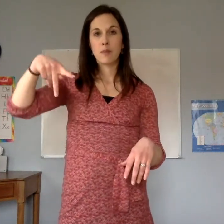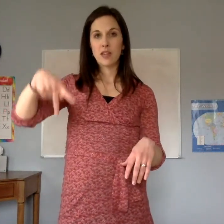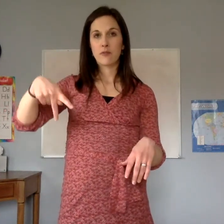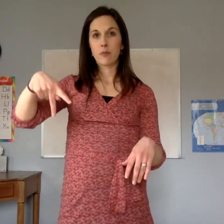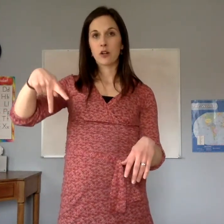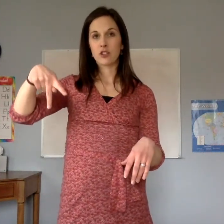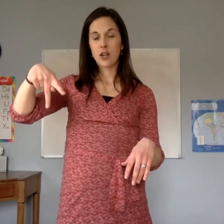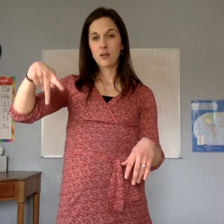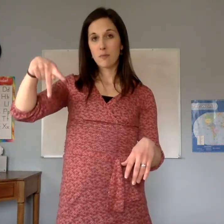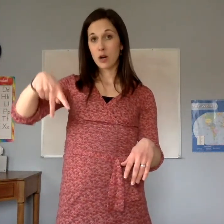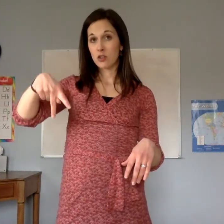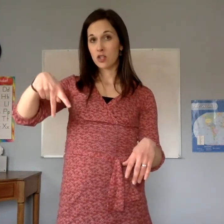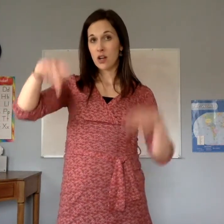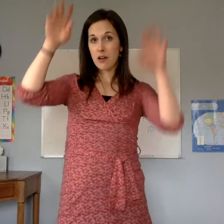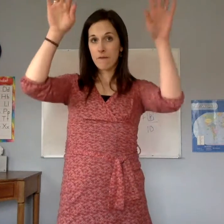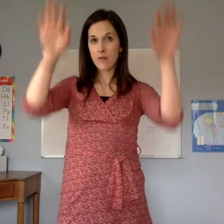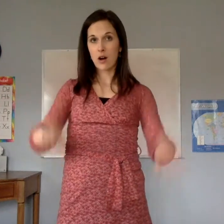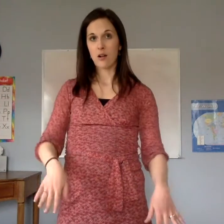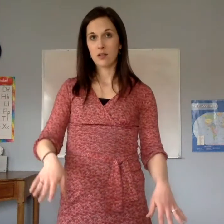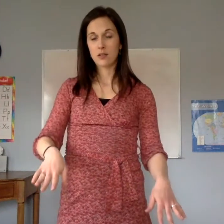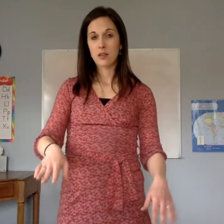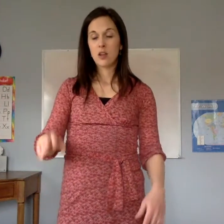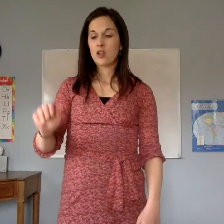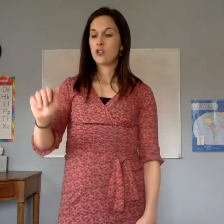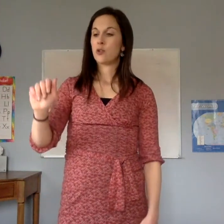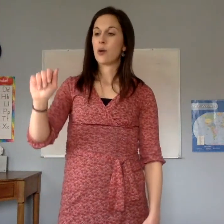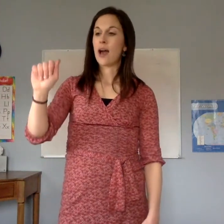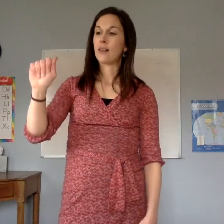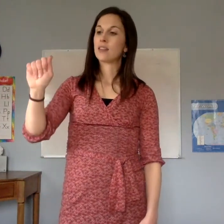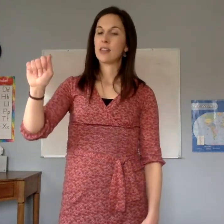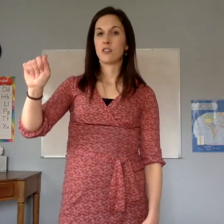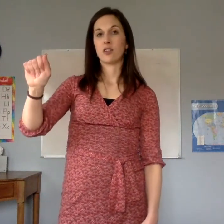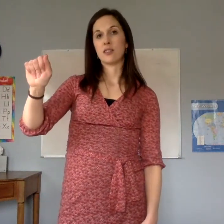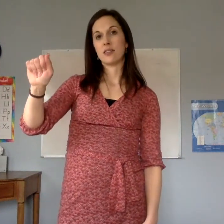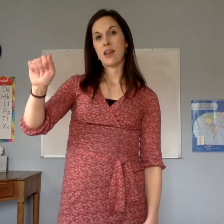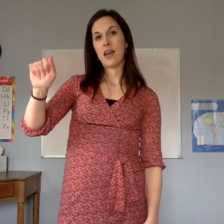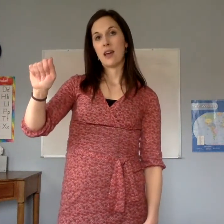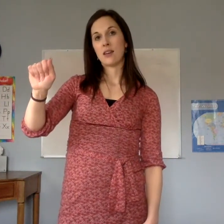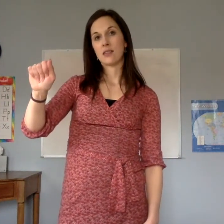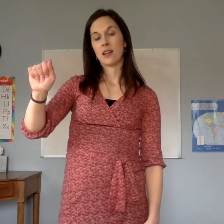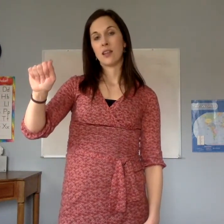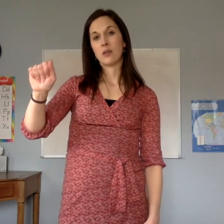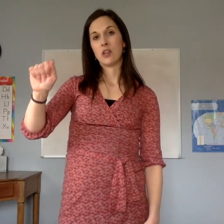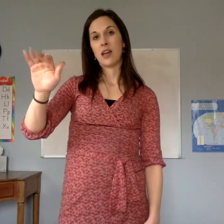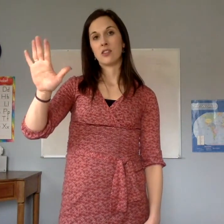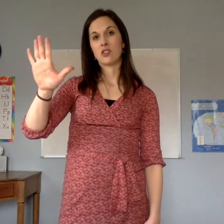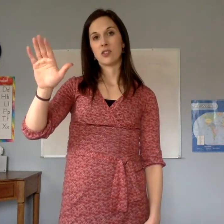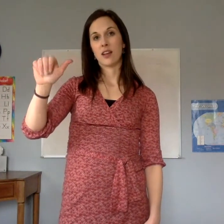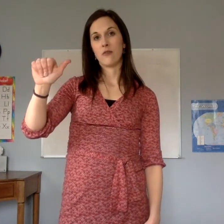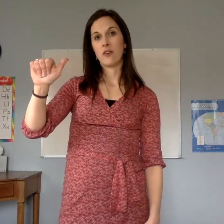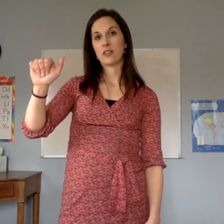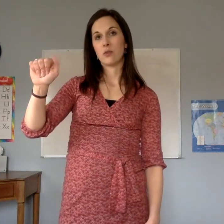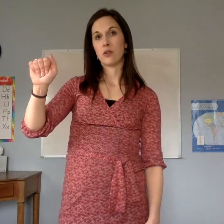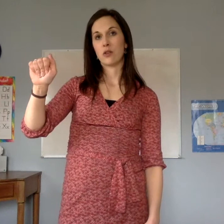P for Persia. Persia falls to Alexander. This is an A, a sign language A. It's just like a fist with your